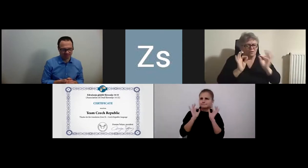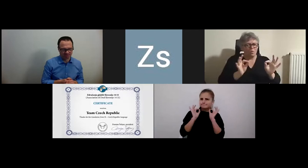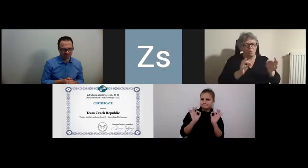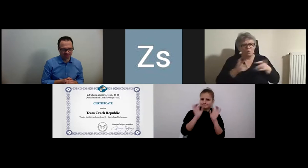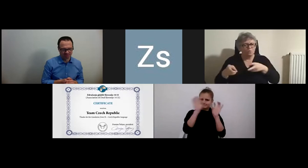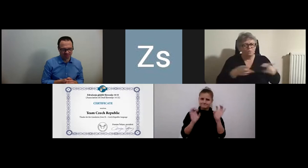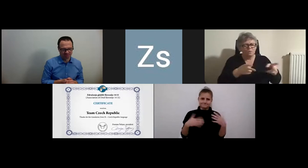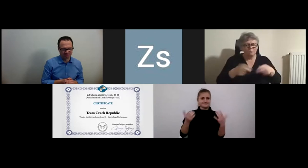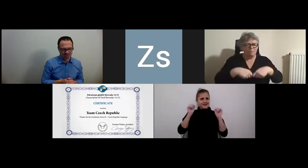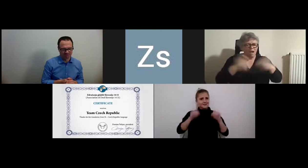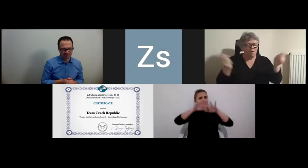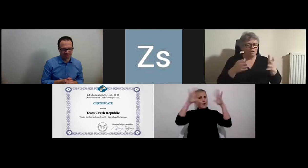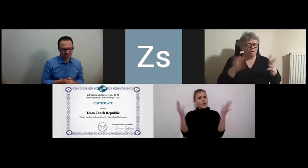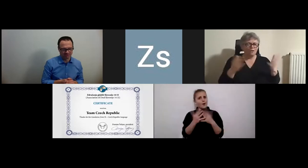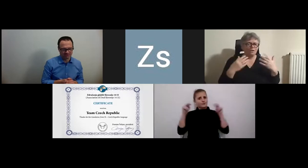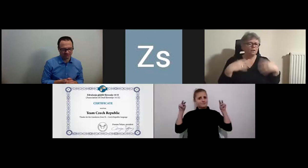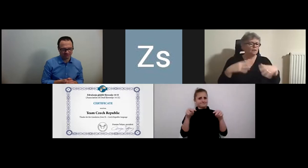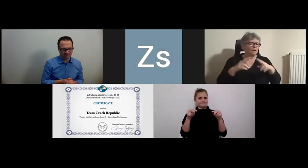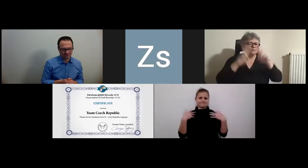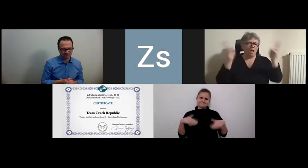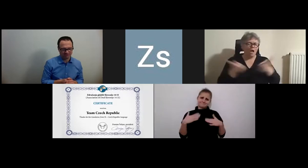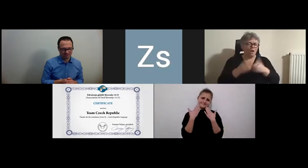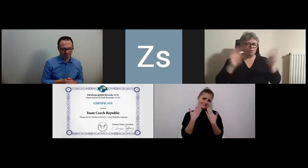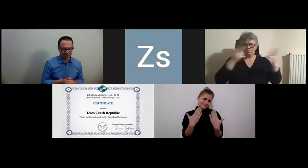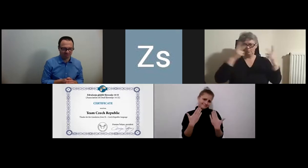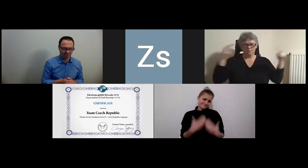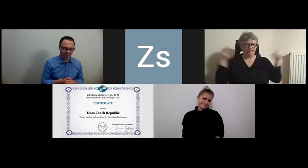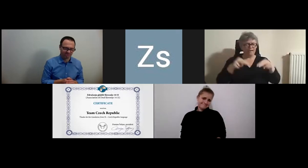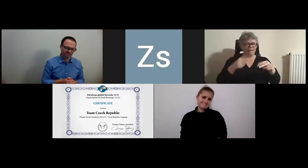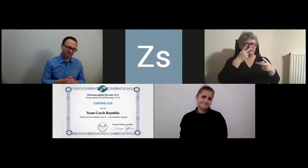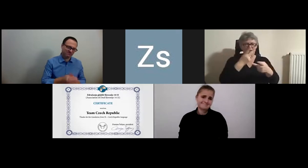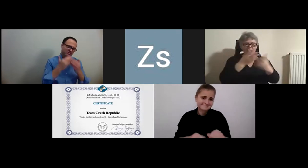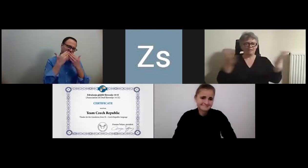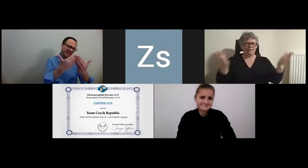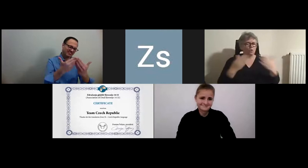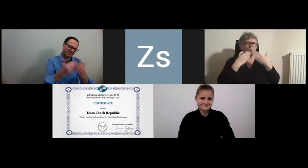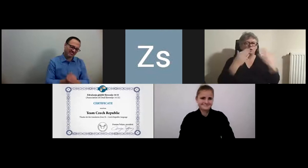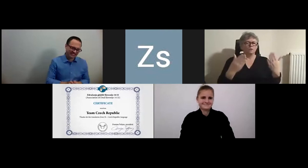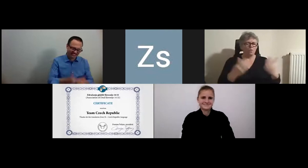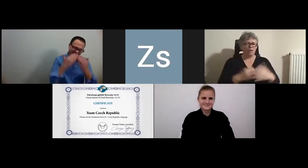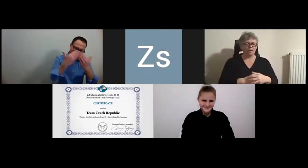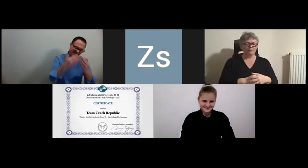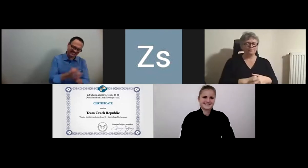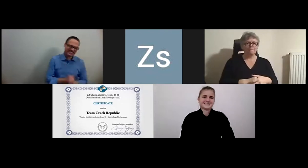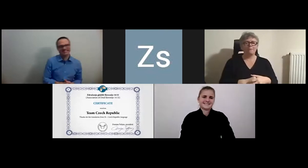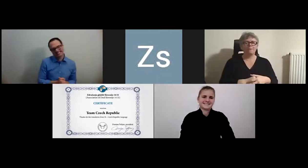on how we can continue this, that we can have a global reach. Thank you so much.